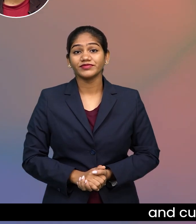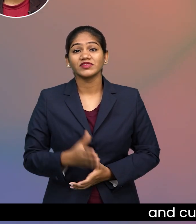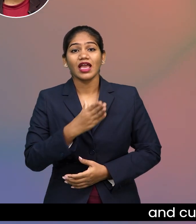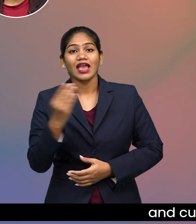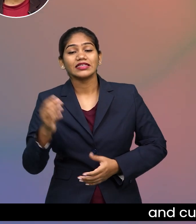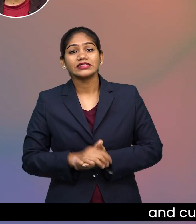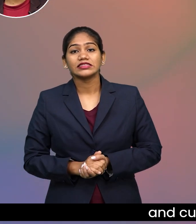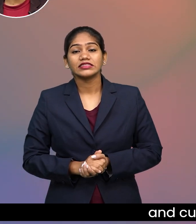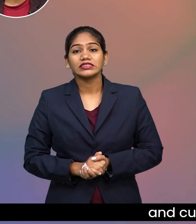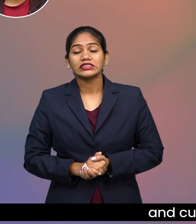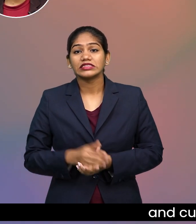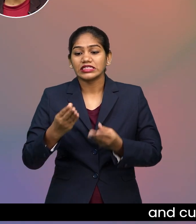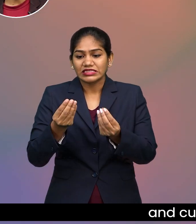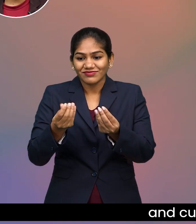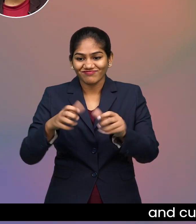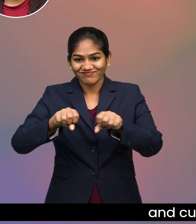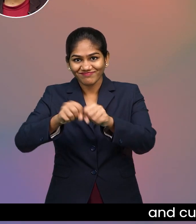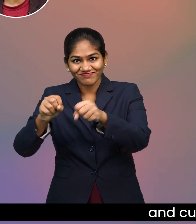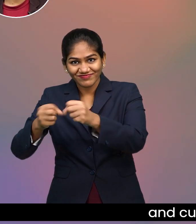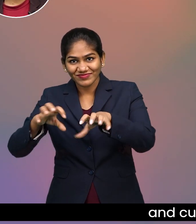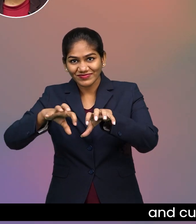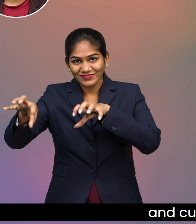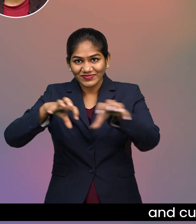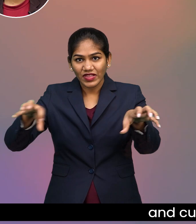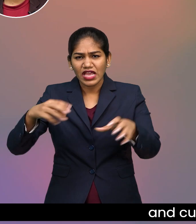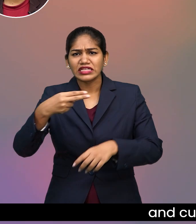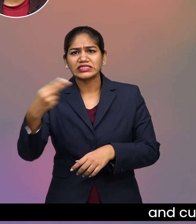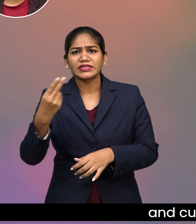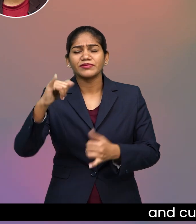and cuts the soil, called silt.